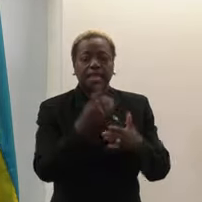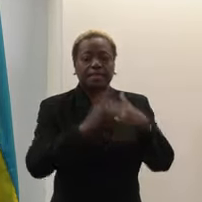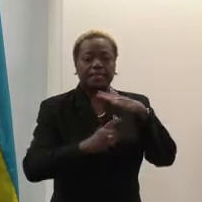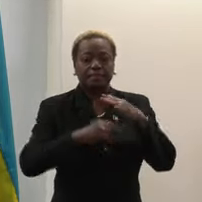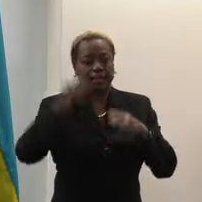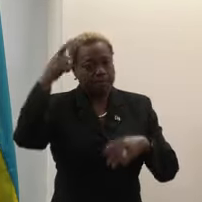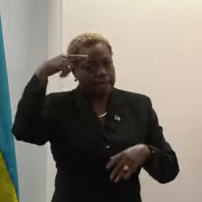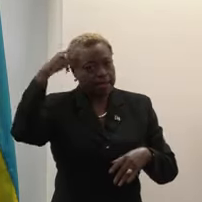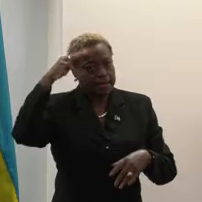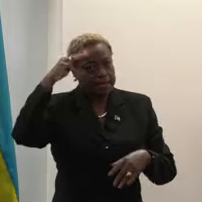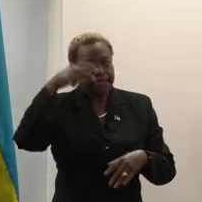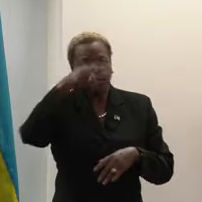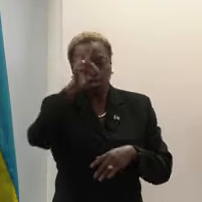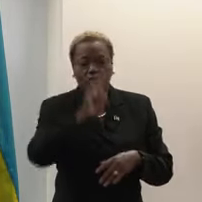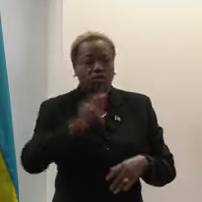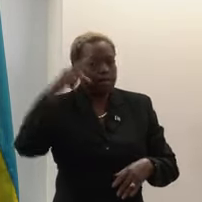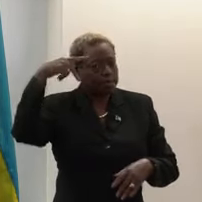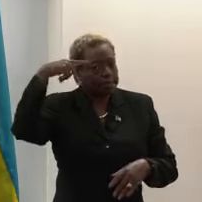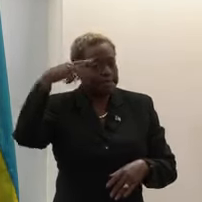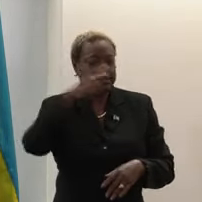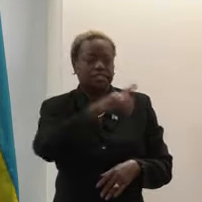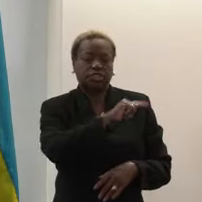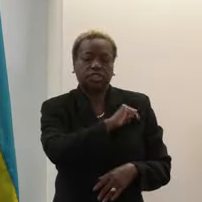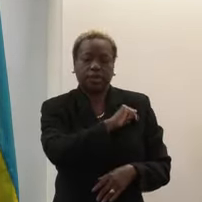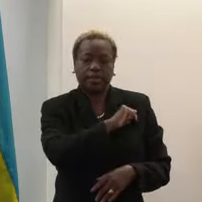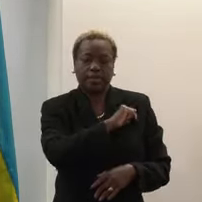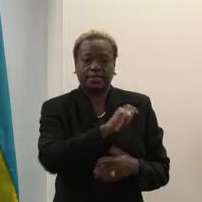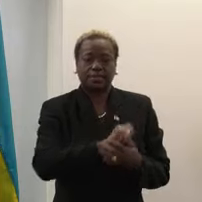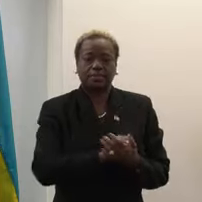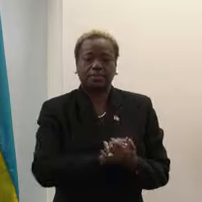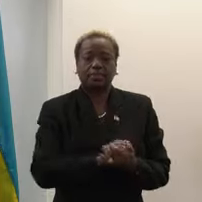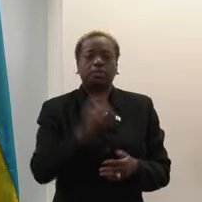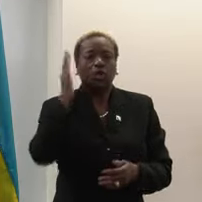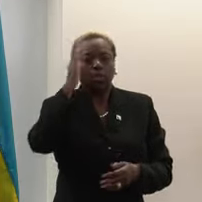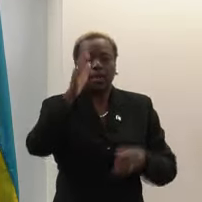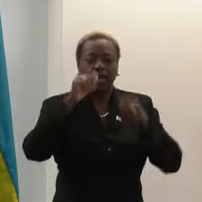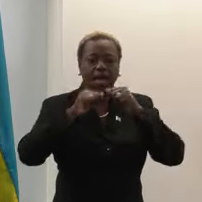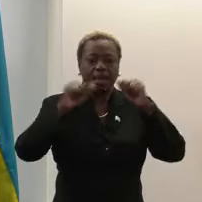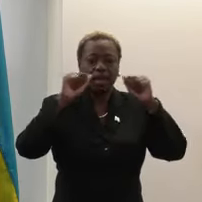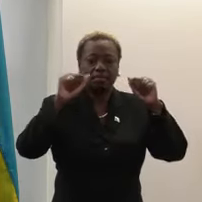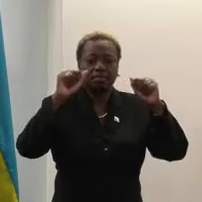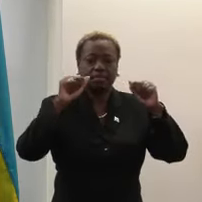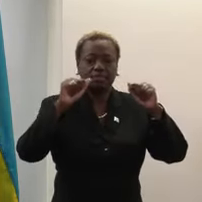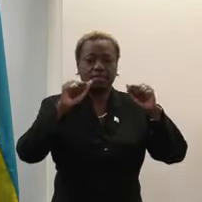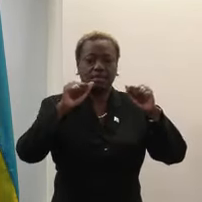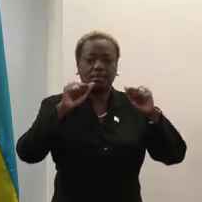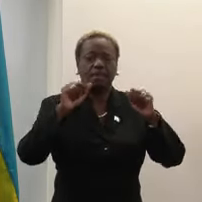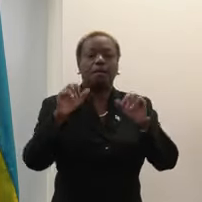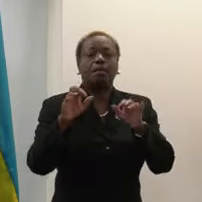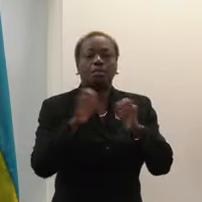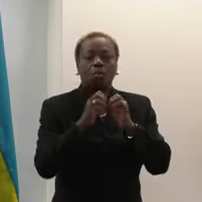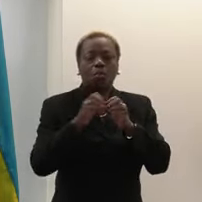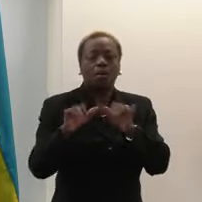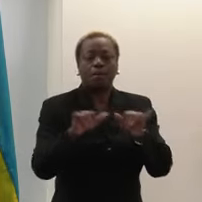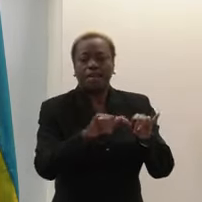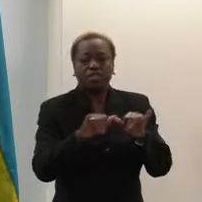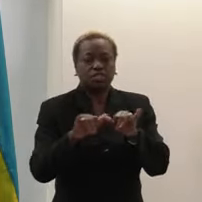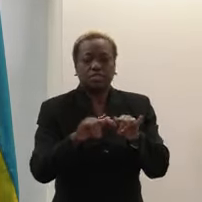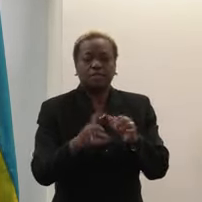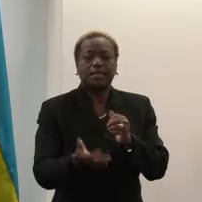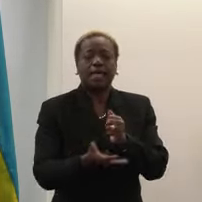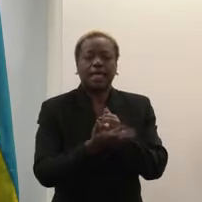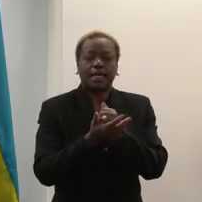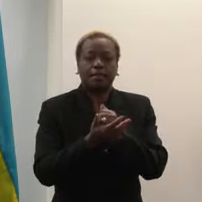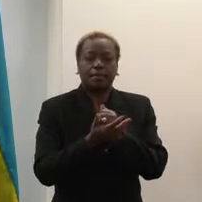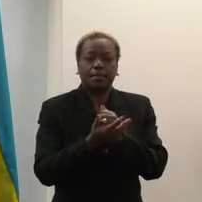Prime Minister, Honorable Peter Turnquist, will announce further measures to help our most